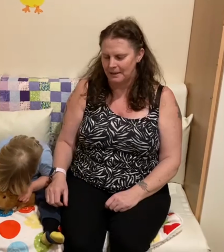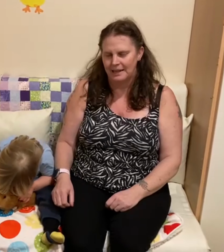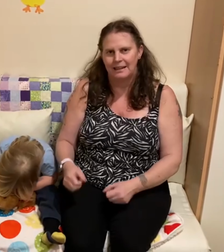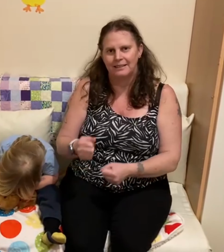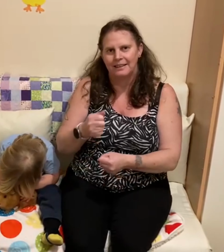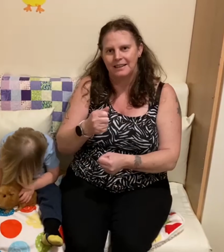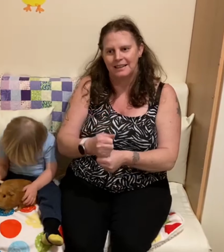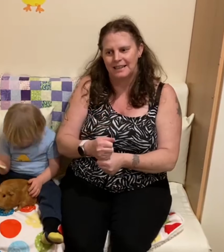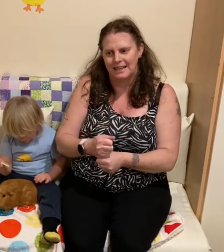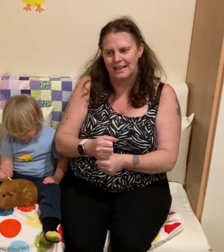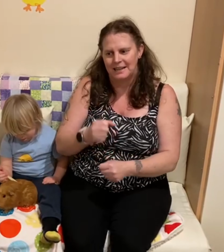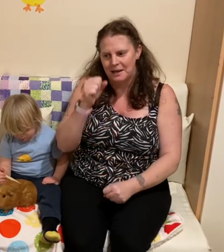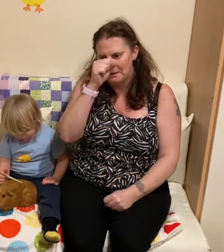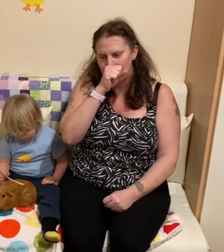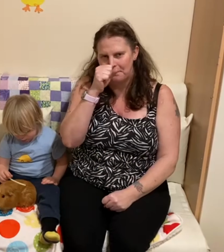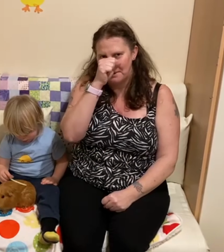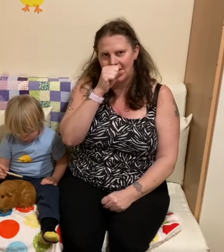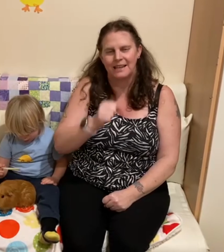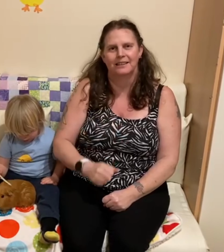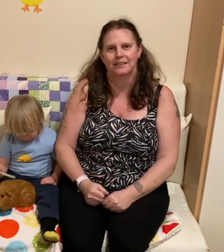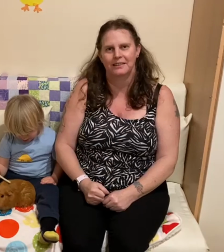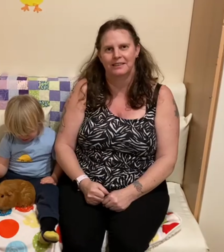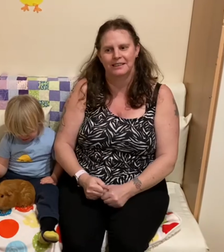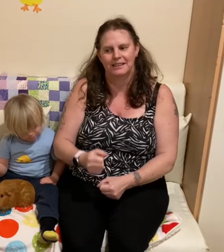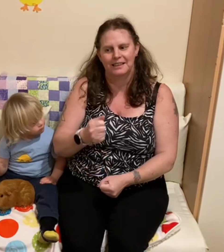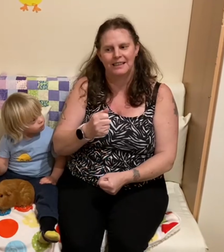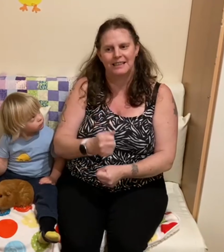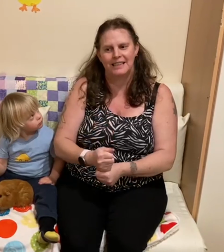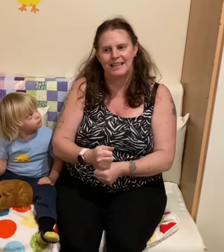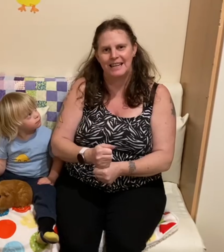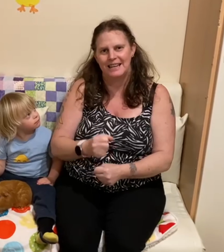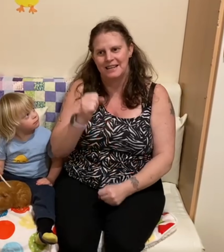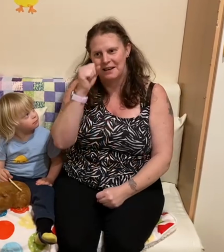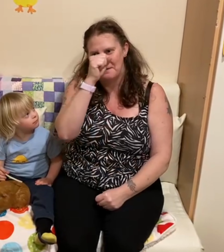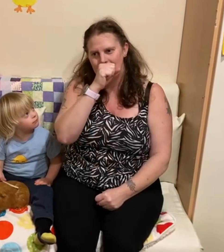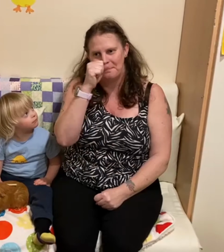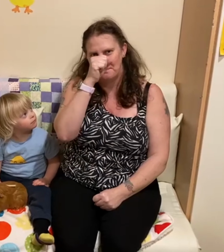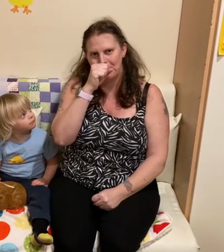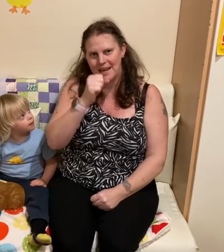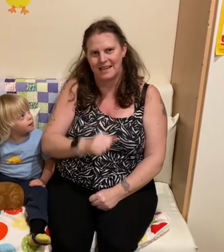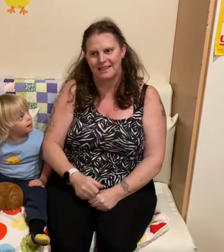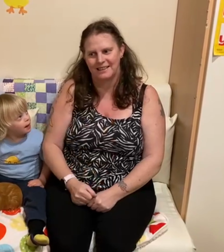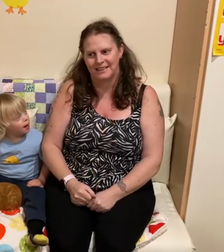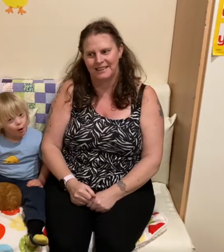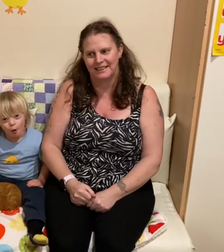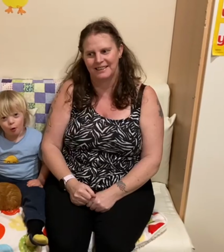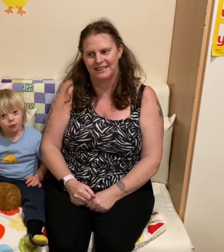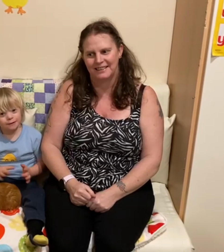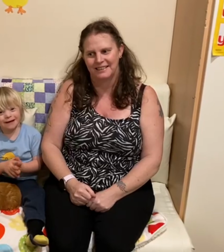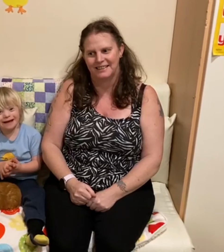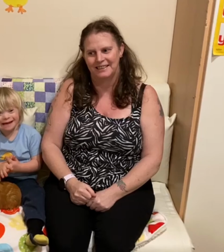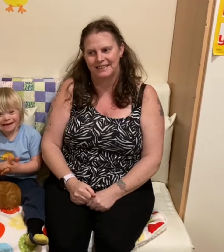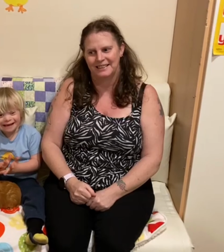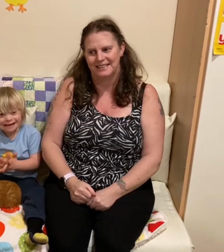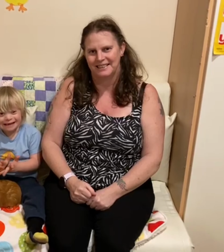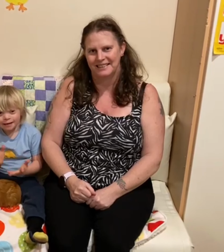is guinea pig. Guinea pig. Oh, me.